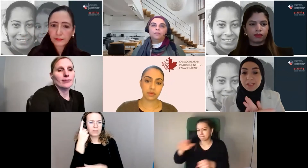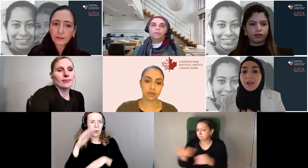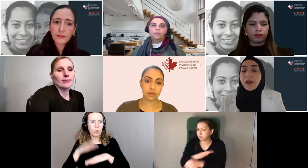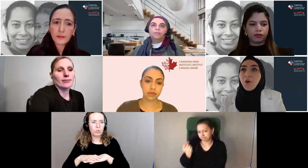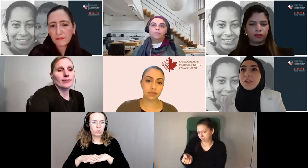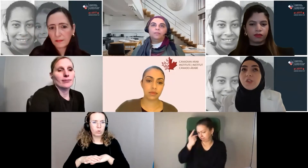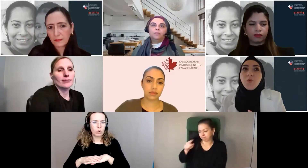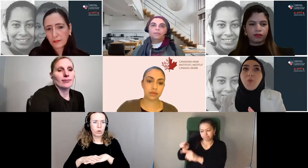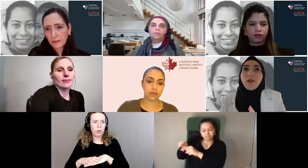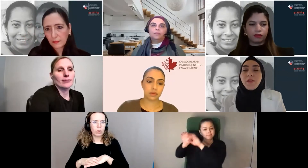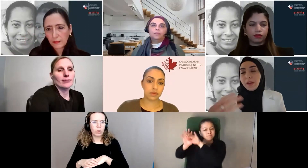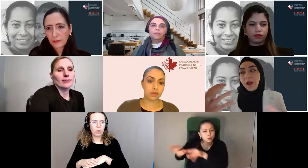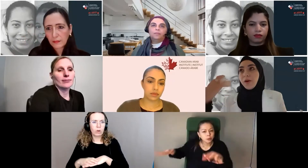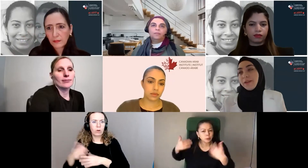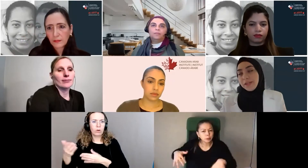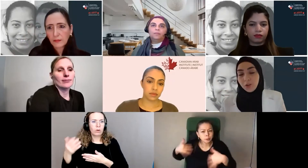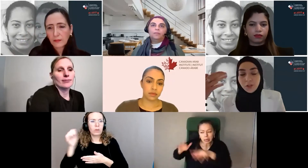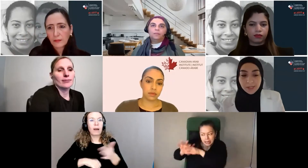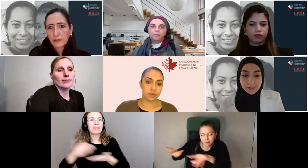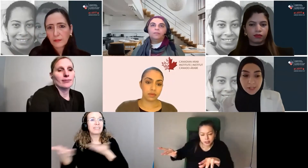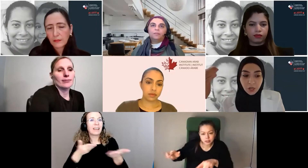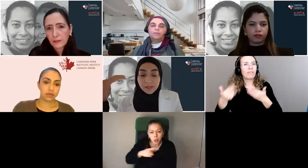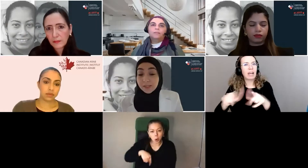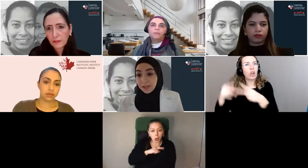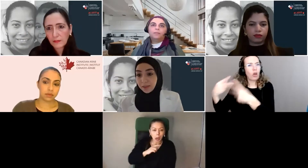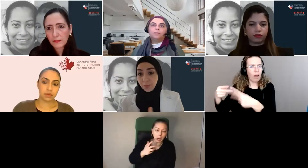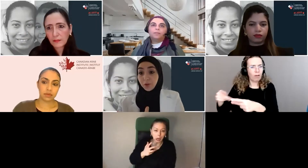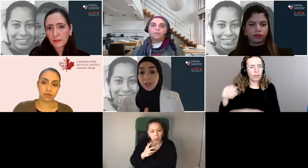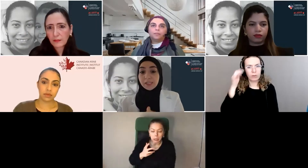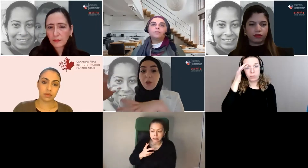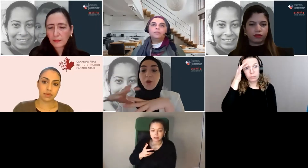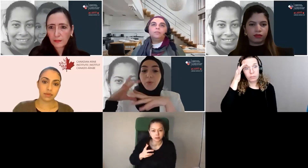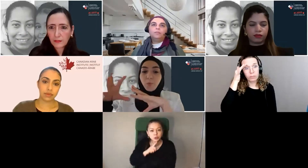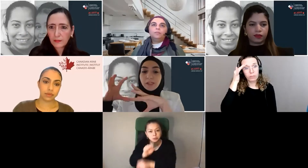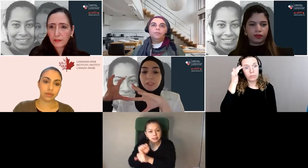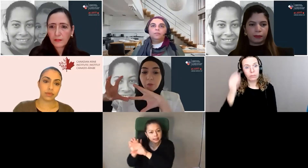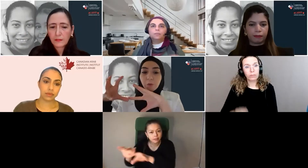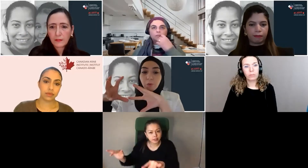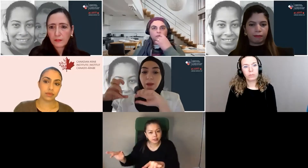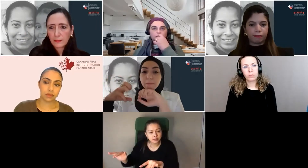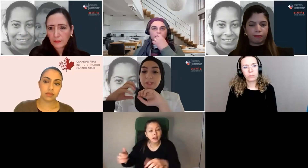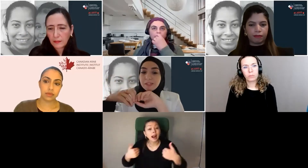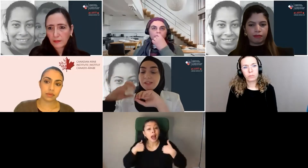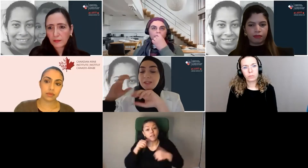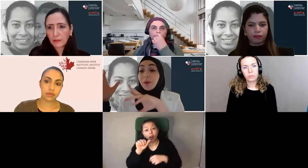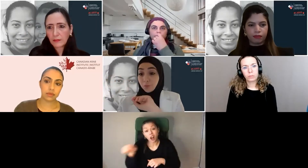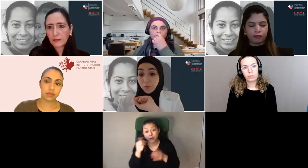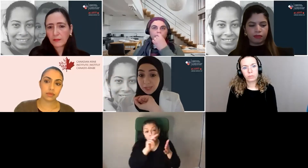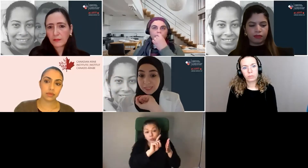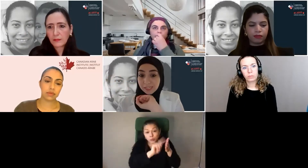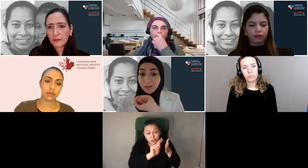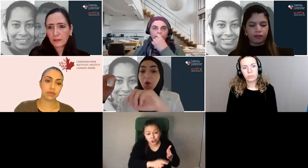needs, according to our recent research at the Insist Together project, where we wanted to study the impact